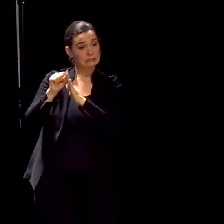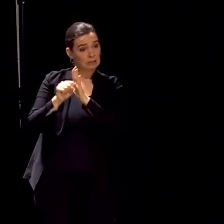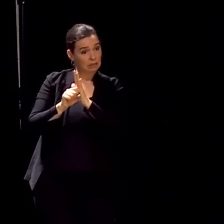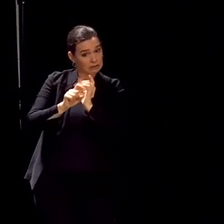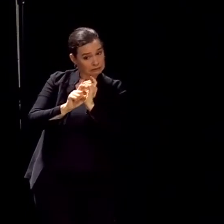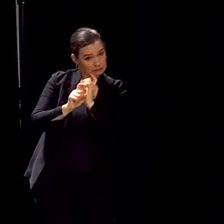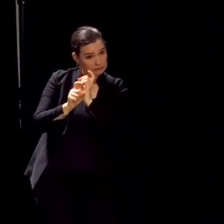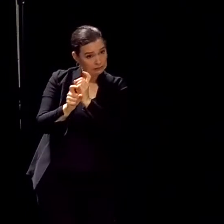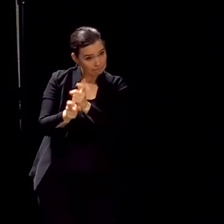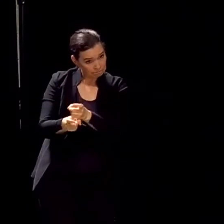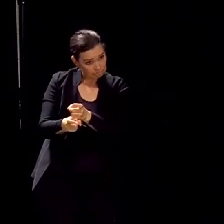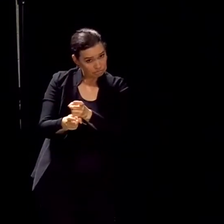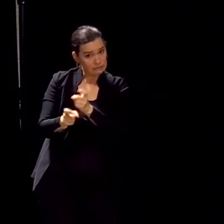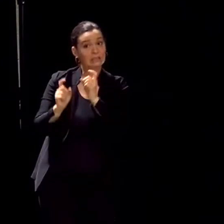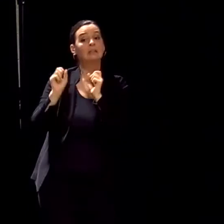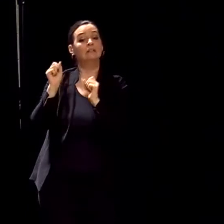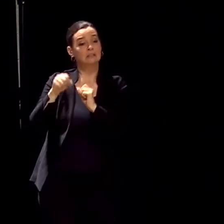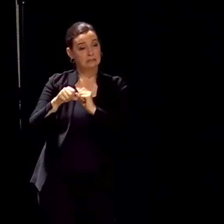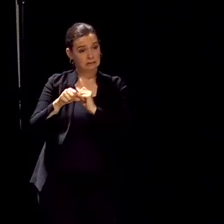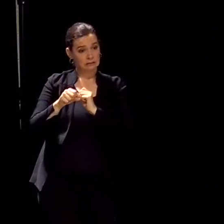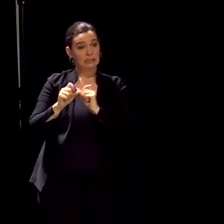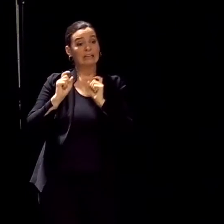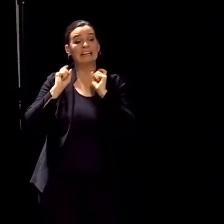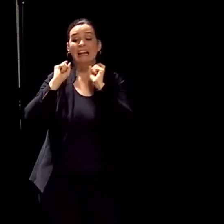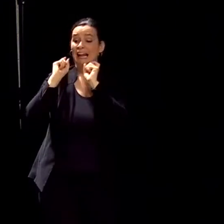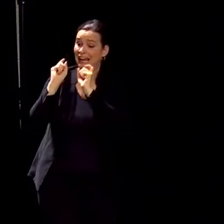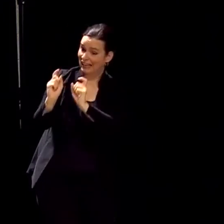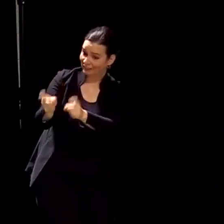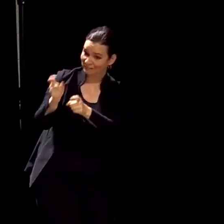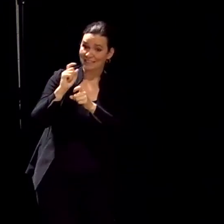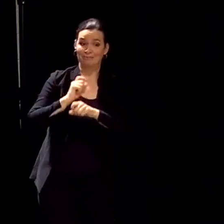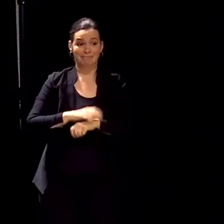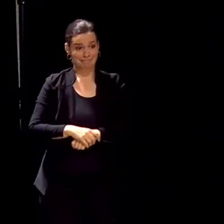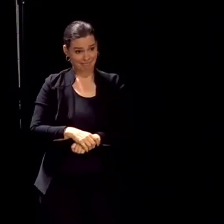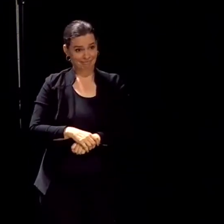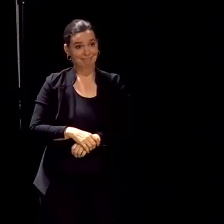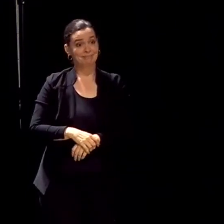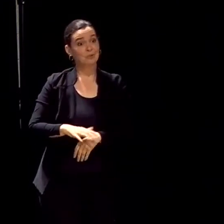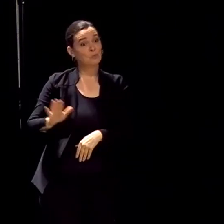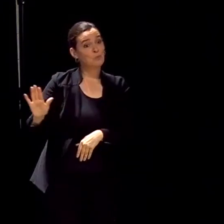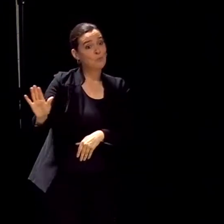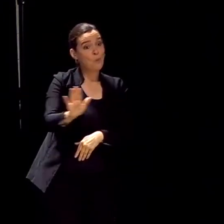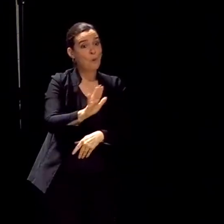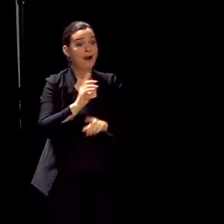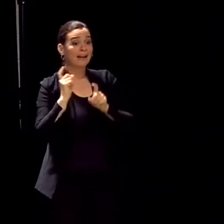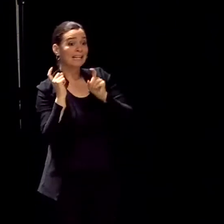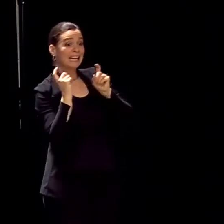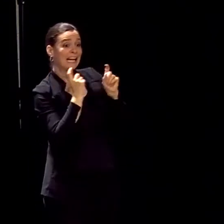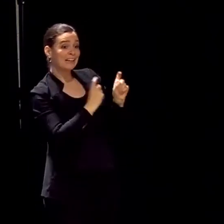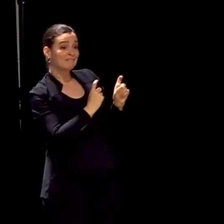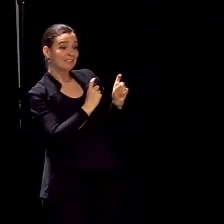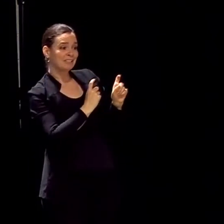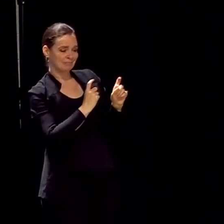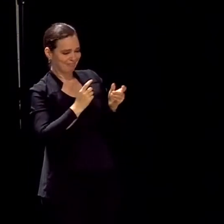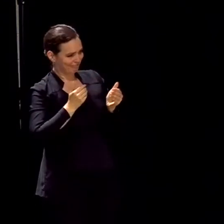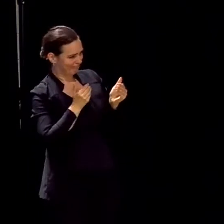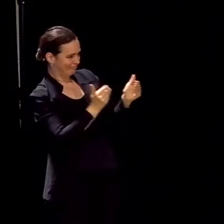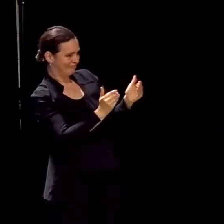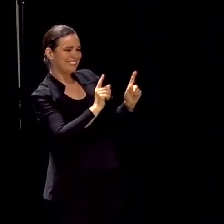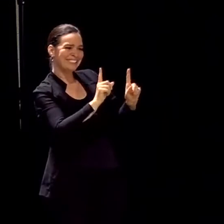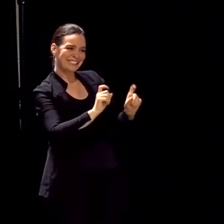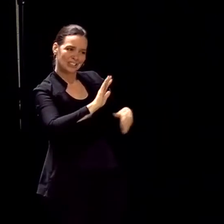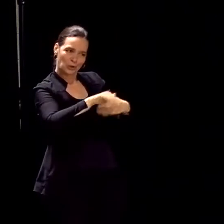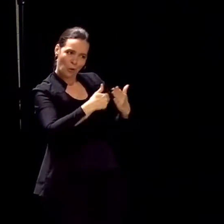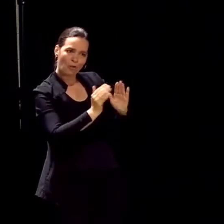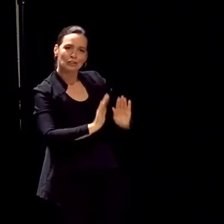federal government to state government to local government to students and families. And it sounds like you're going